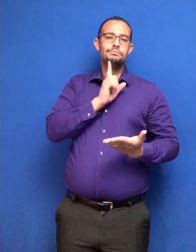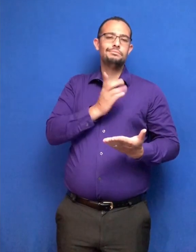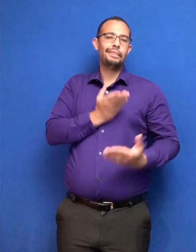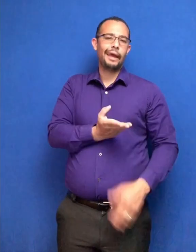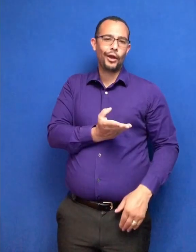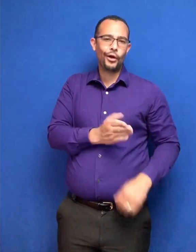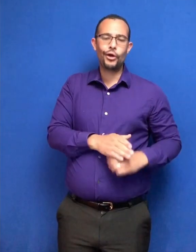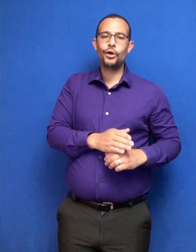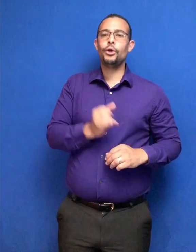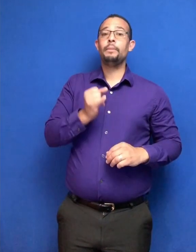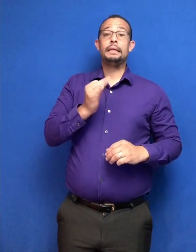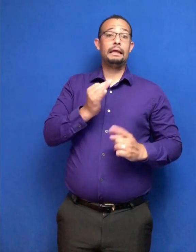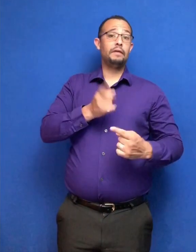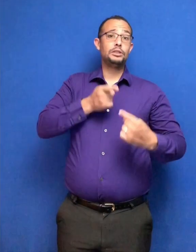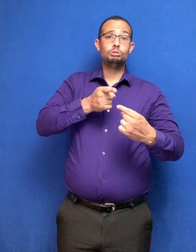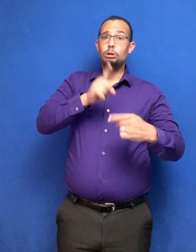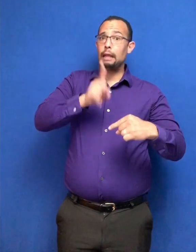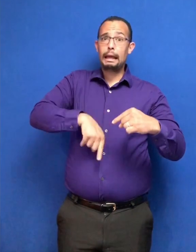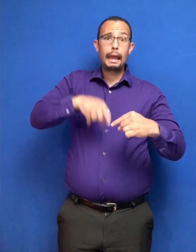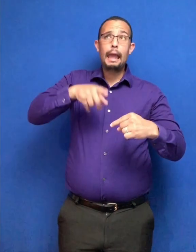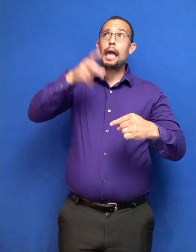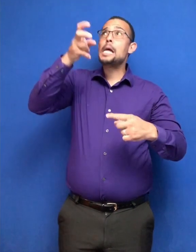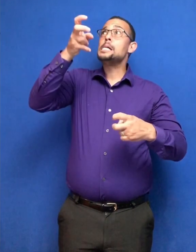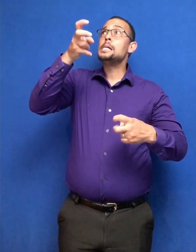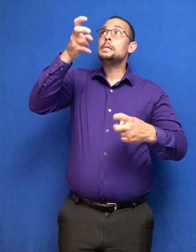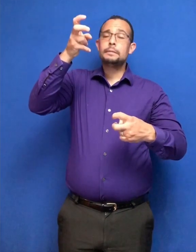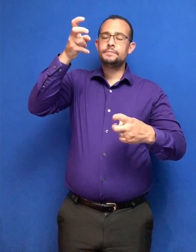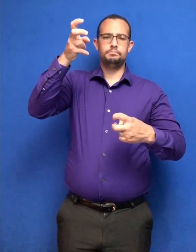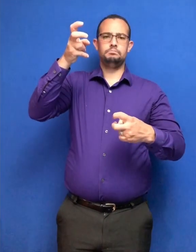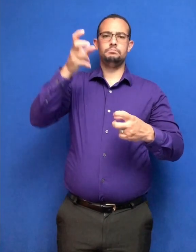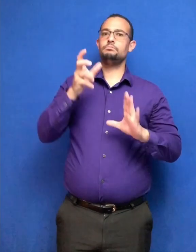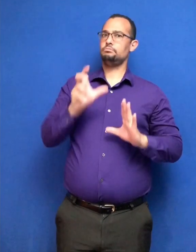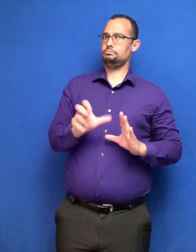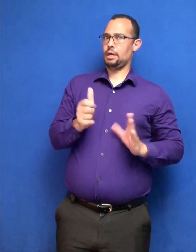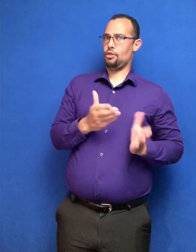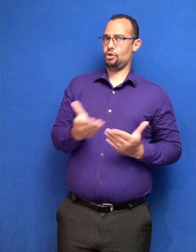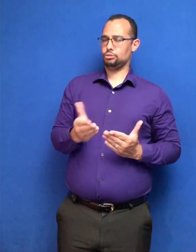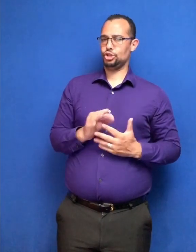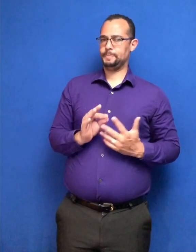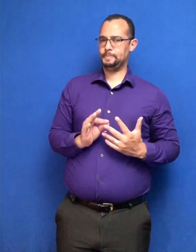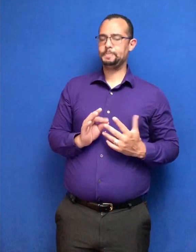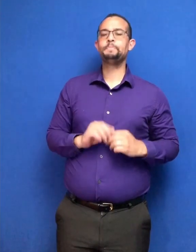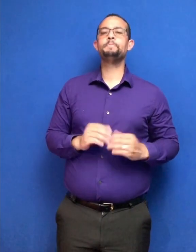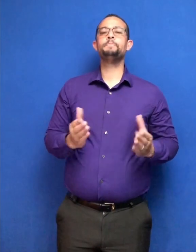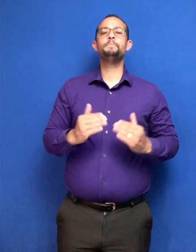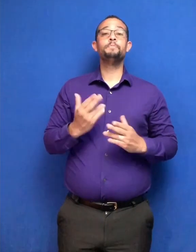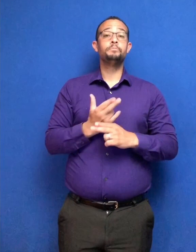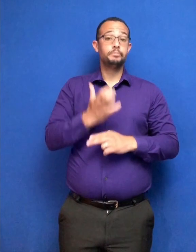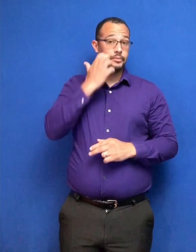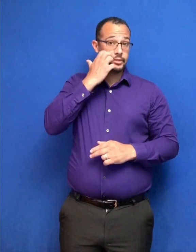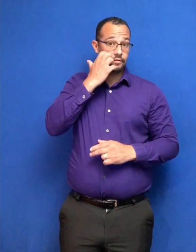If you can't download that and you need to find a shelter, on your cell phone, you can